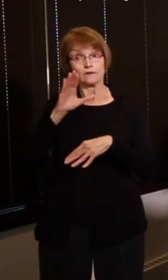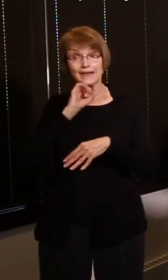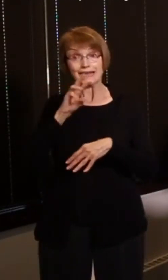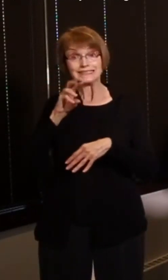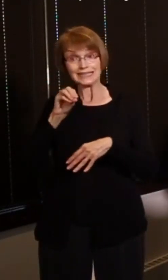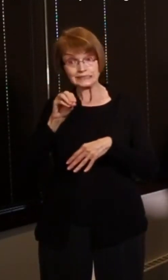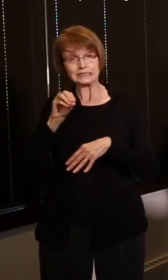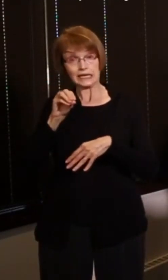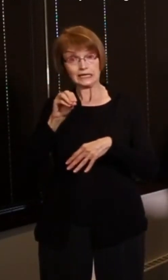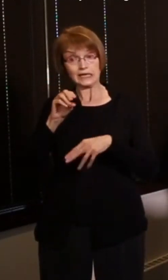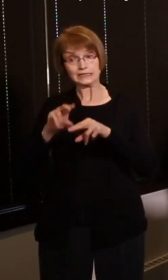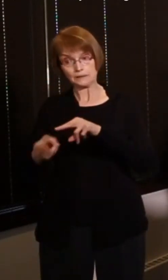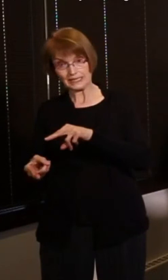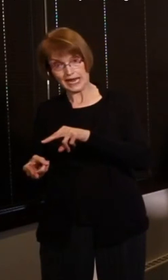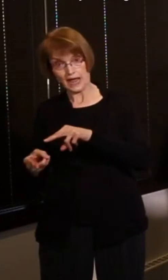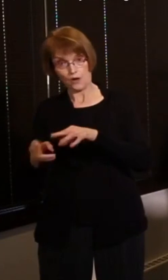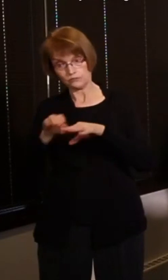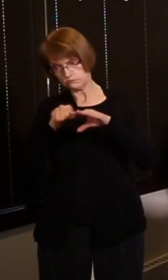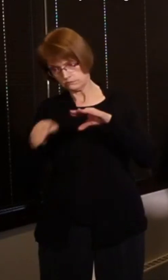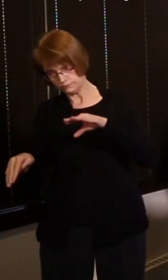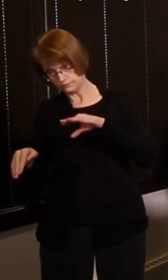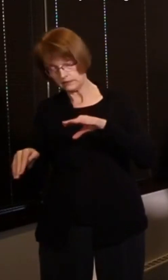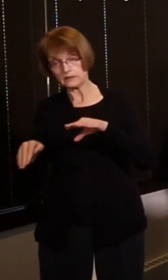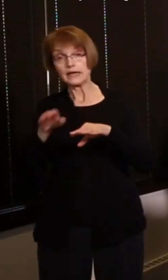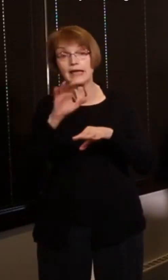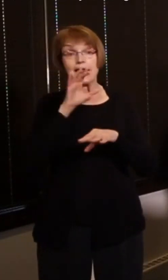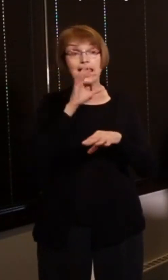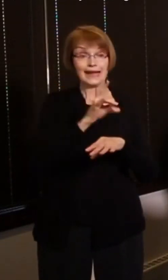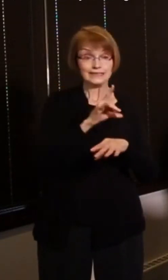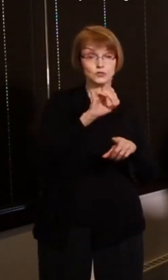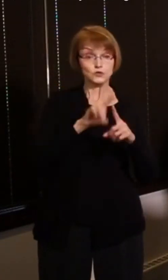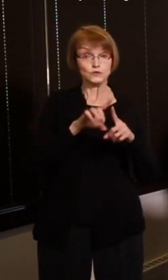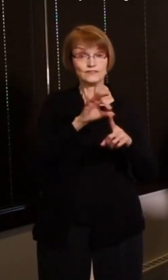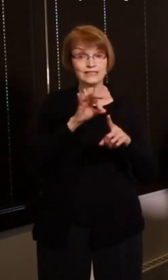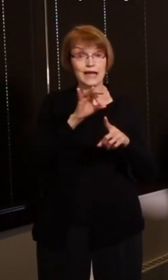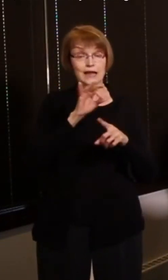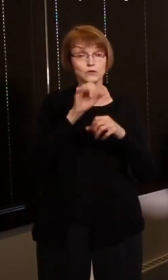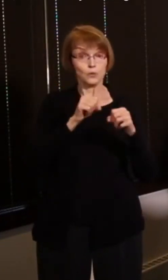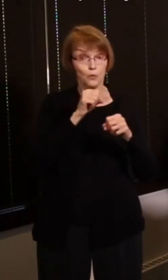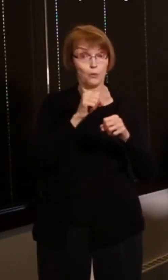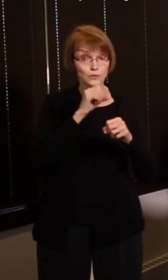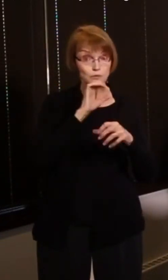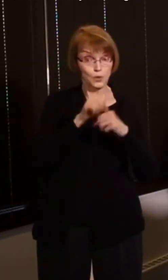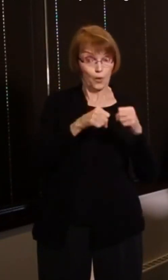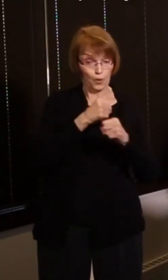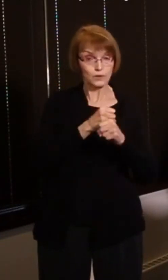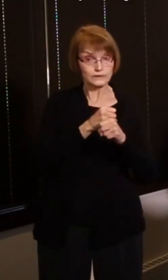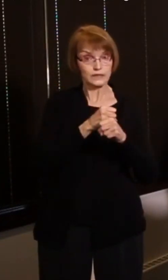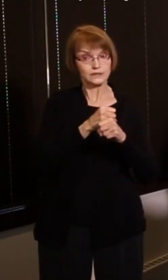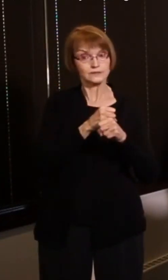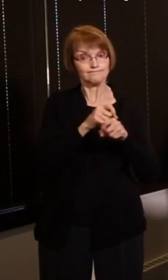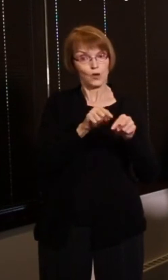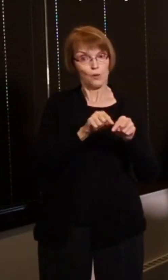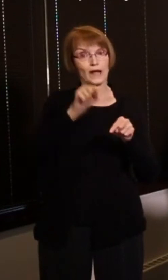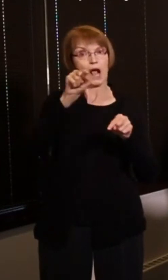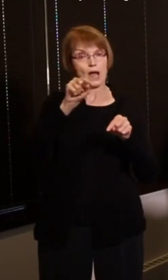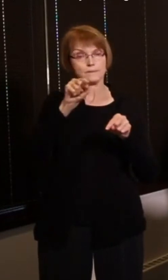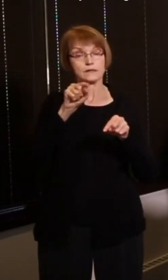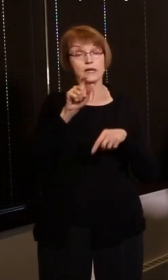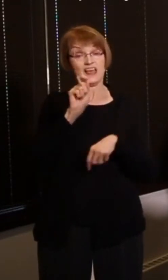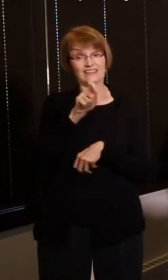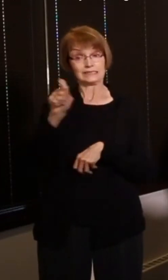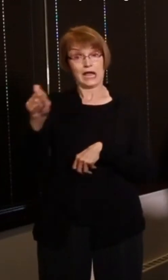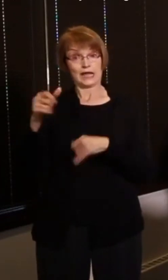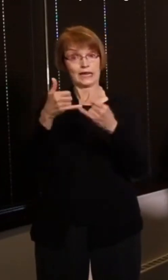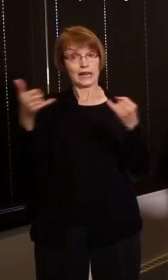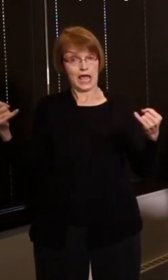going up for that 18 to 59-year-old, which makes sense. when you look at the dotted lines. So the dotted